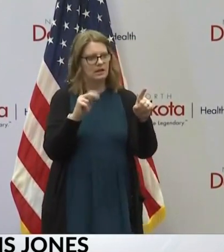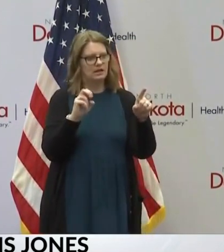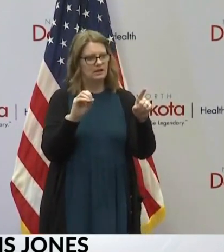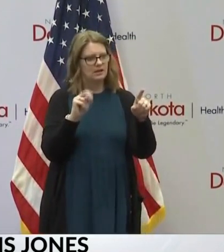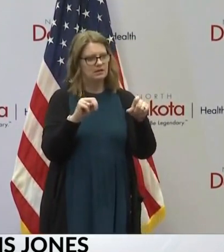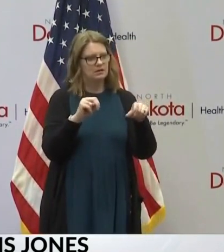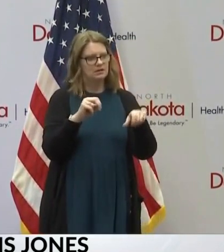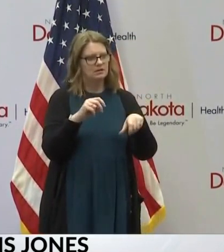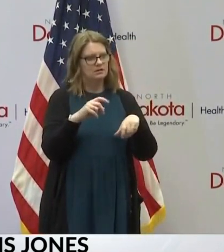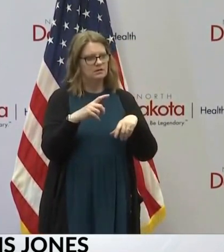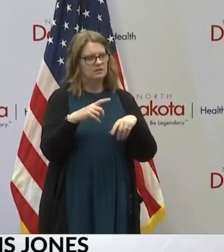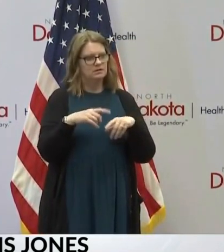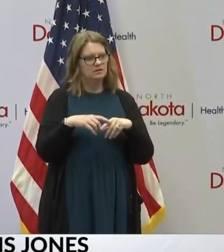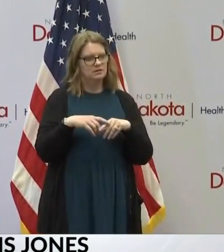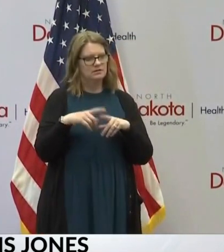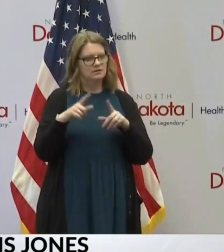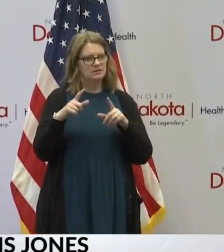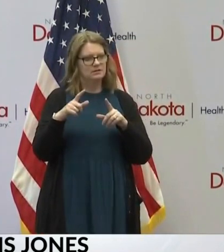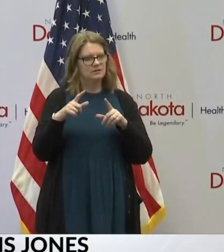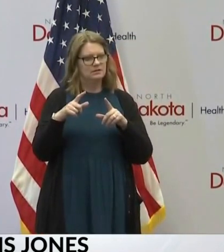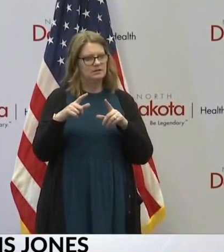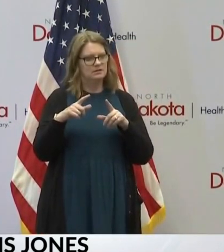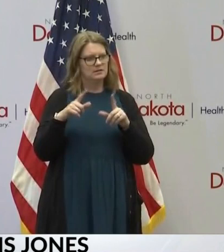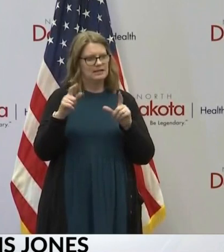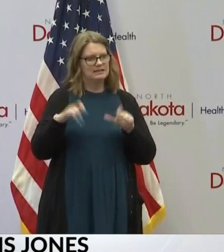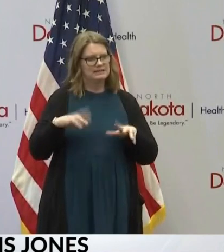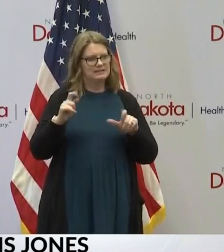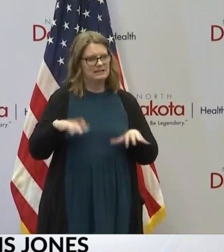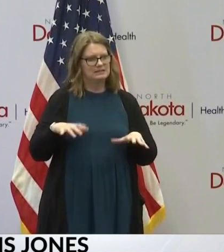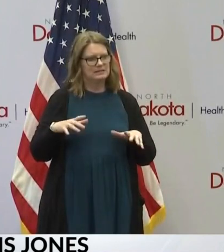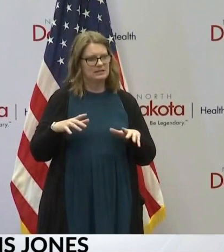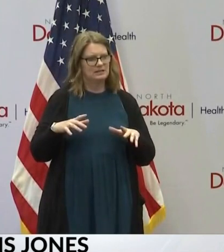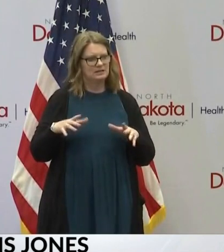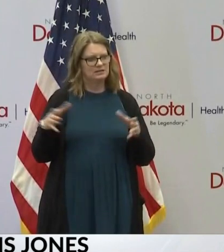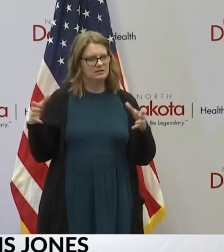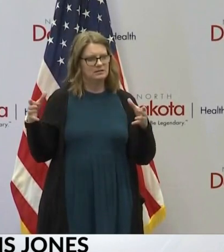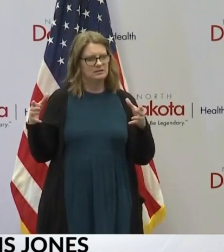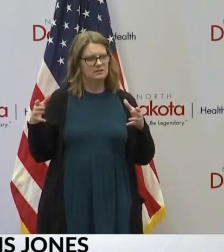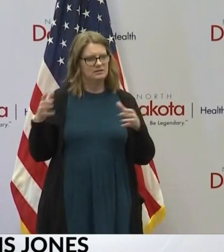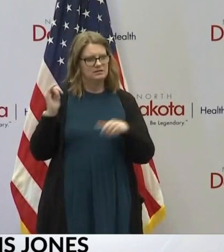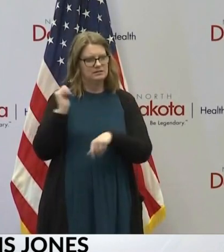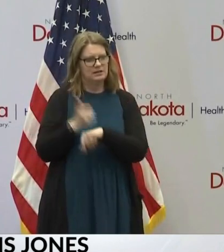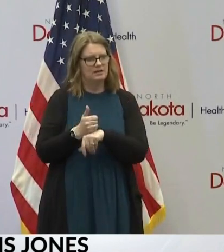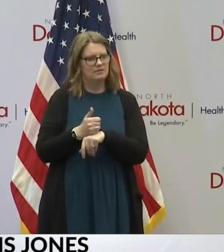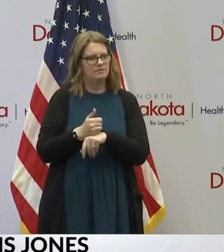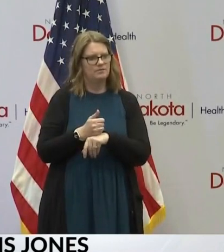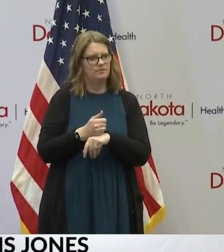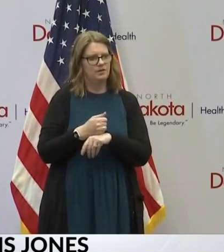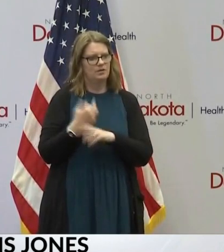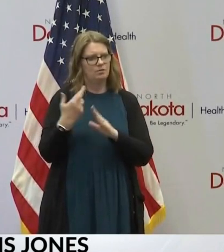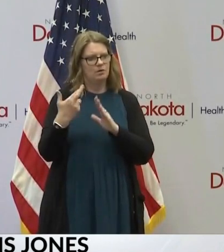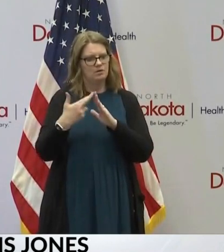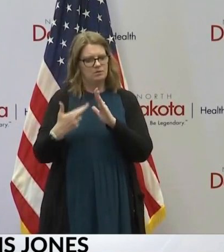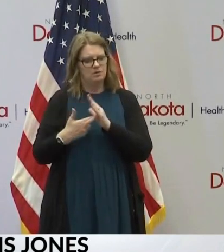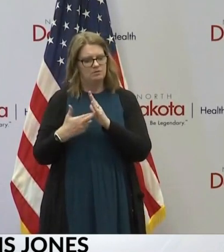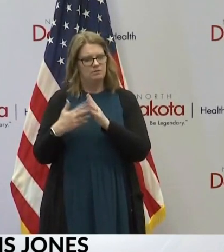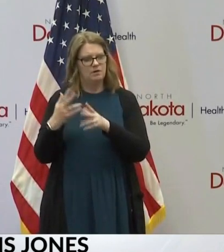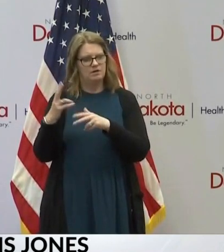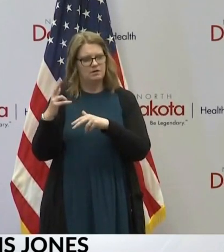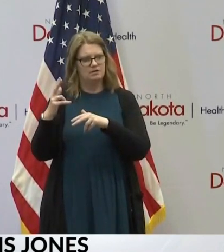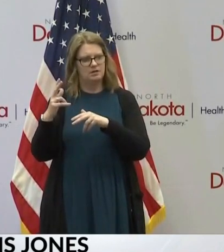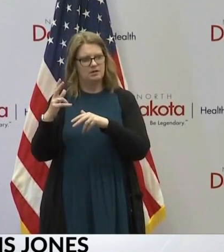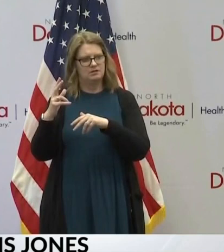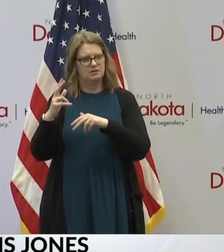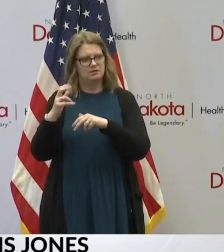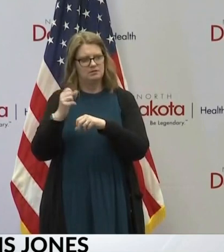Thinking until you get the testing apparatus that the governor was talking about earlier, of sort of, having one protocol for a manufacturing facility, but having,